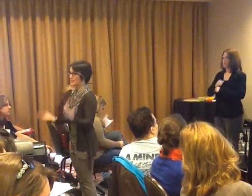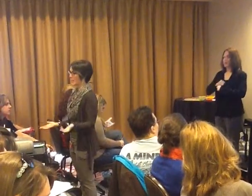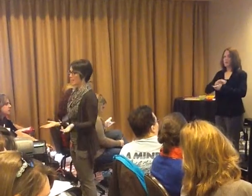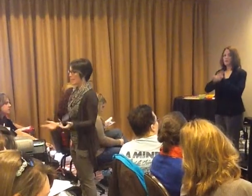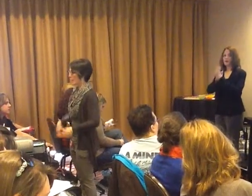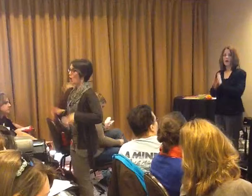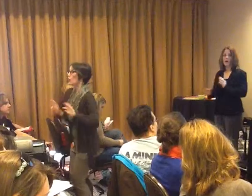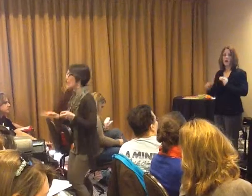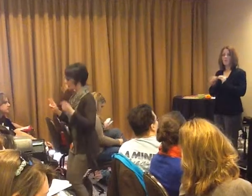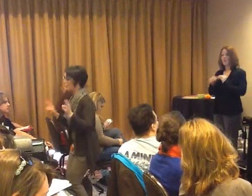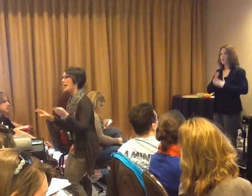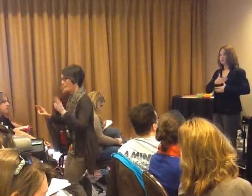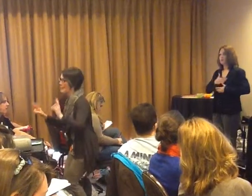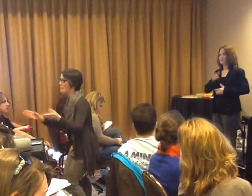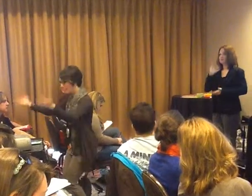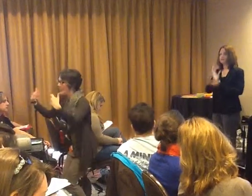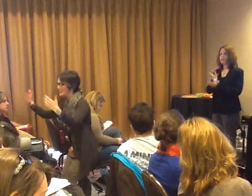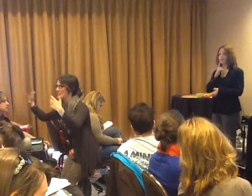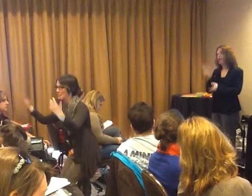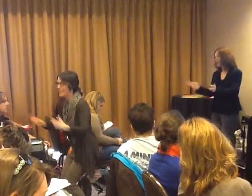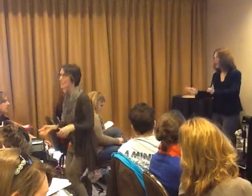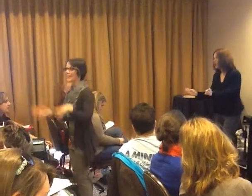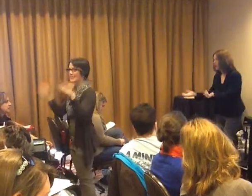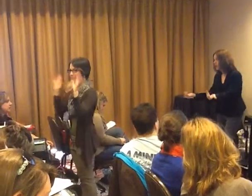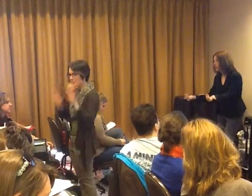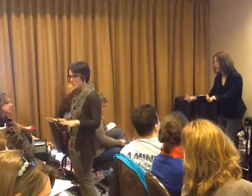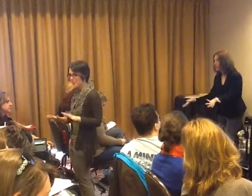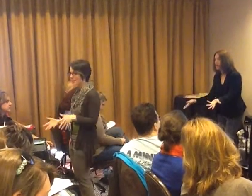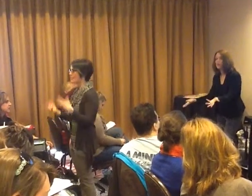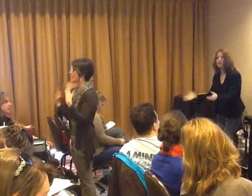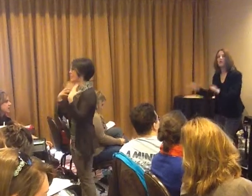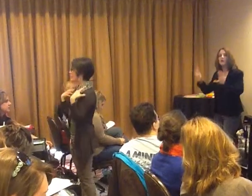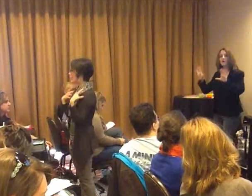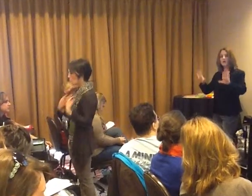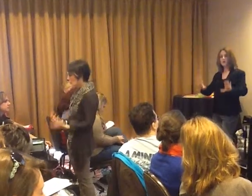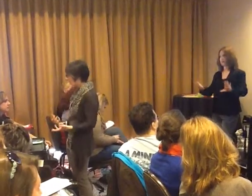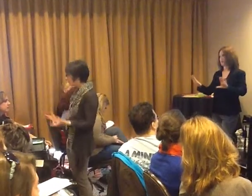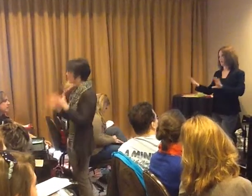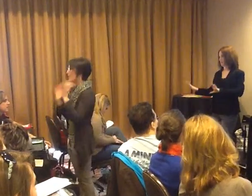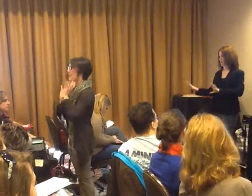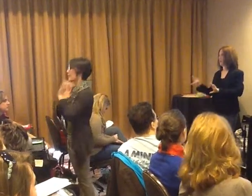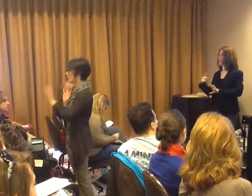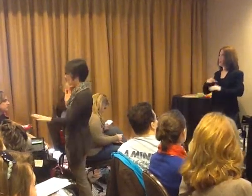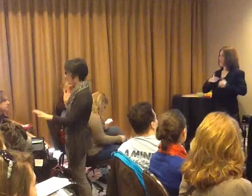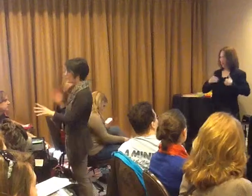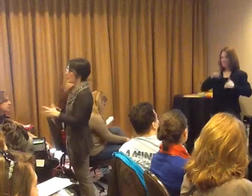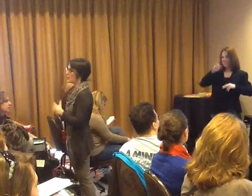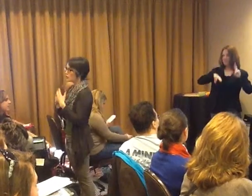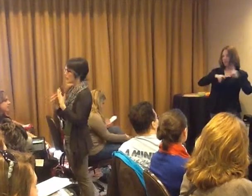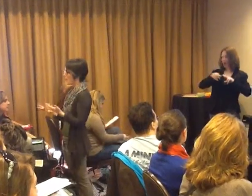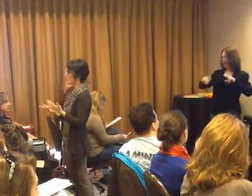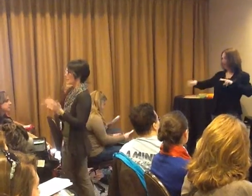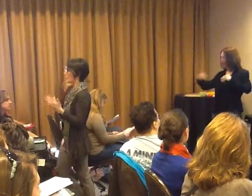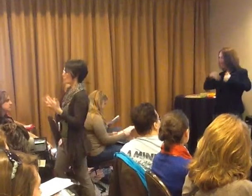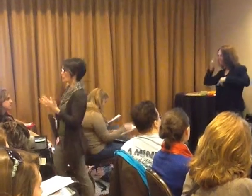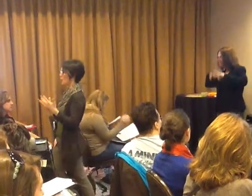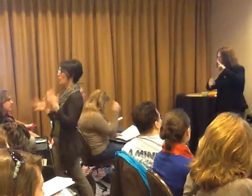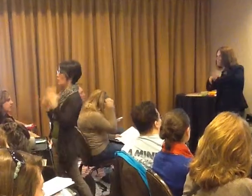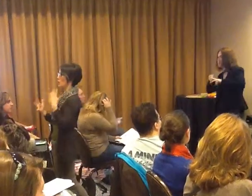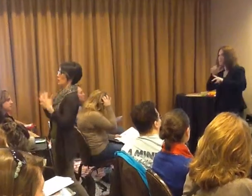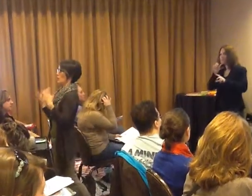Let's stop, like, hurry up, come on. De-stressing. We're having fun, they're having fun. Try not to